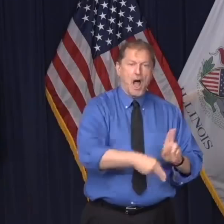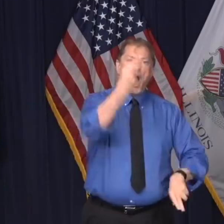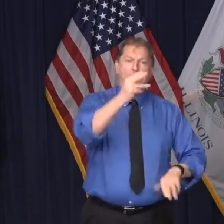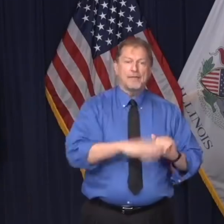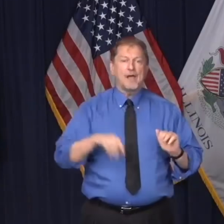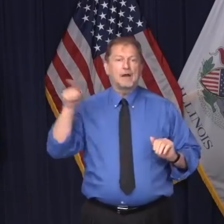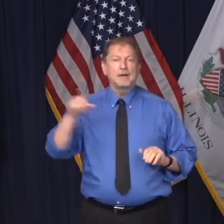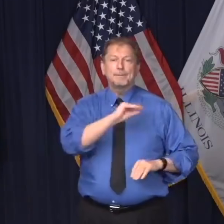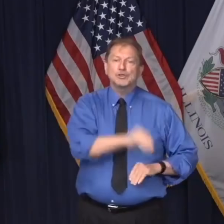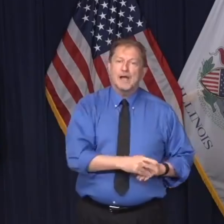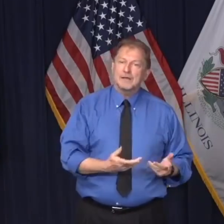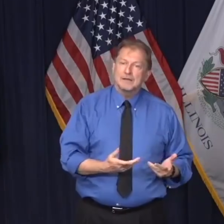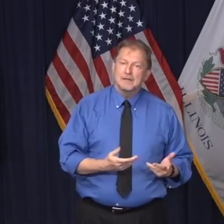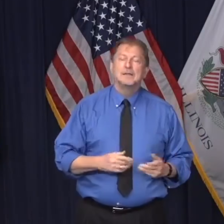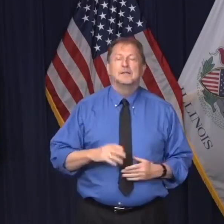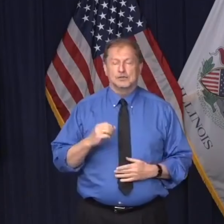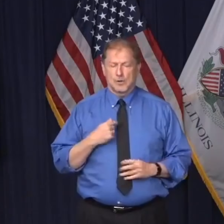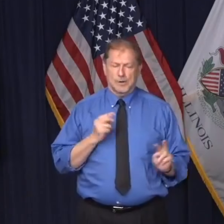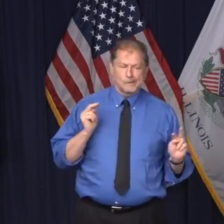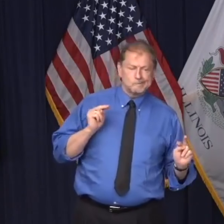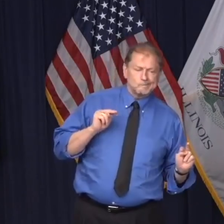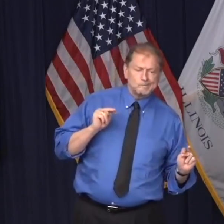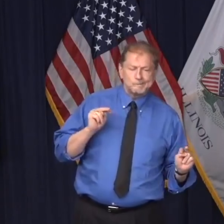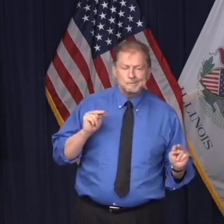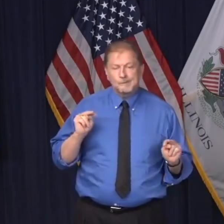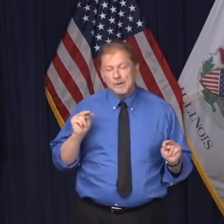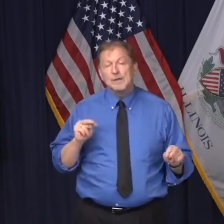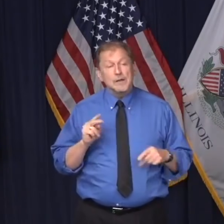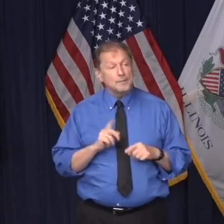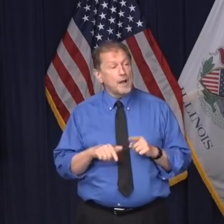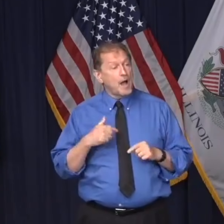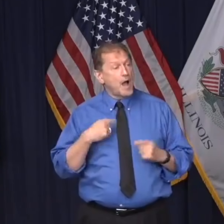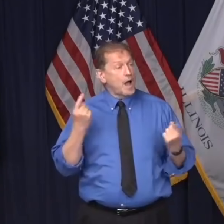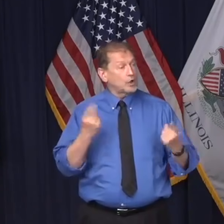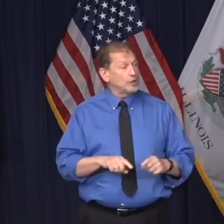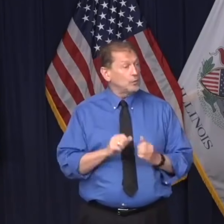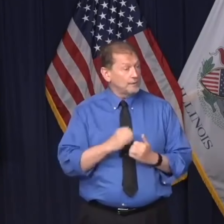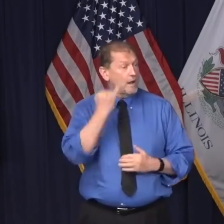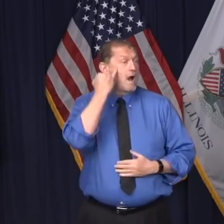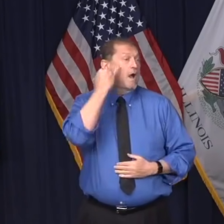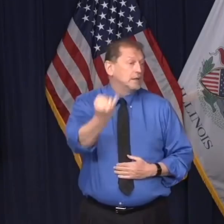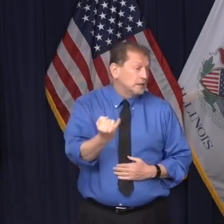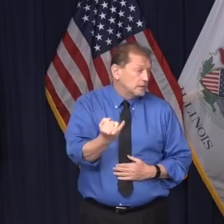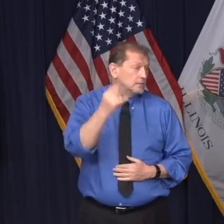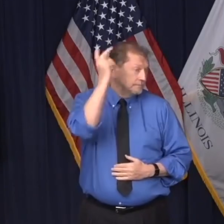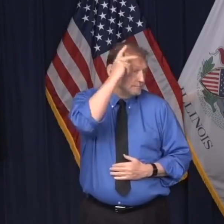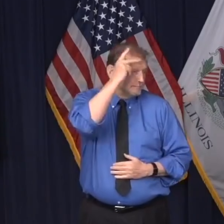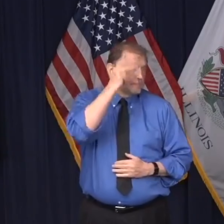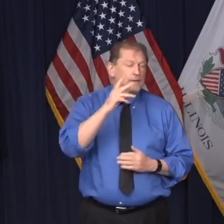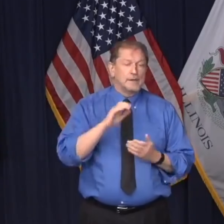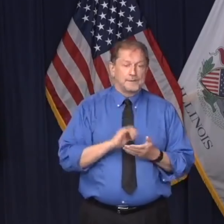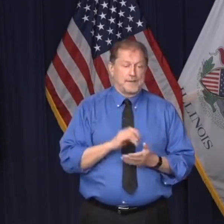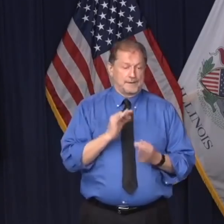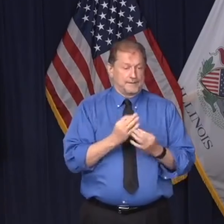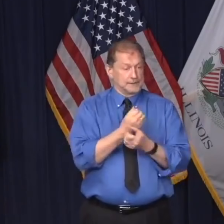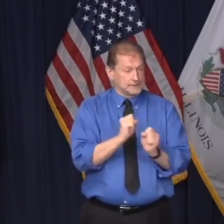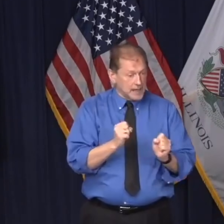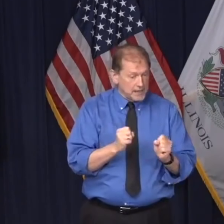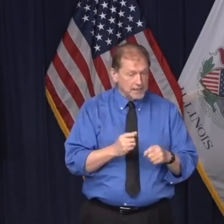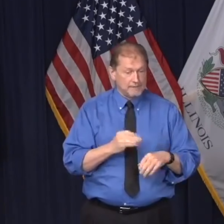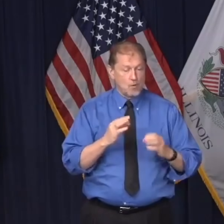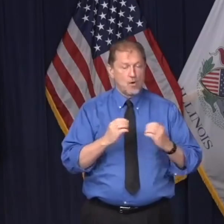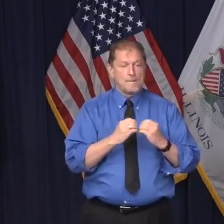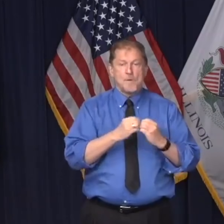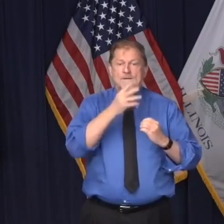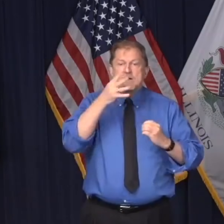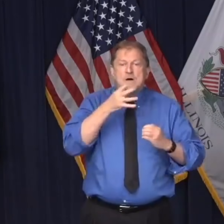county. So we're keeping an eye on those areas, but I 100% agree with the idea that where it is safe and where there's more distance